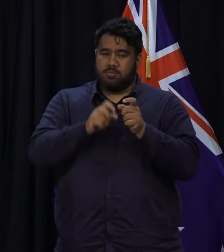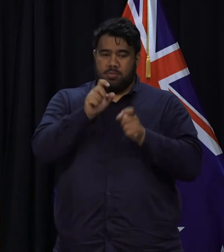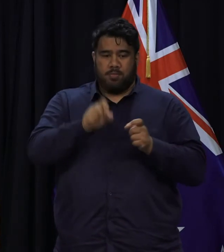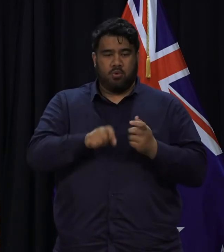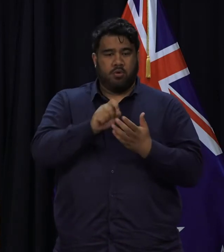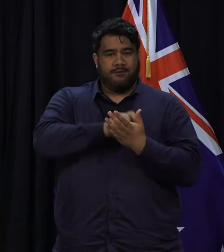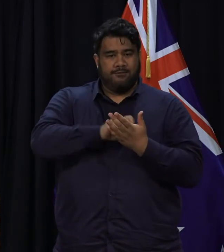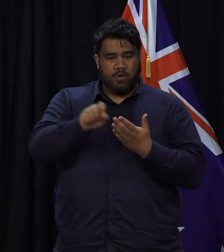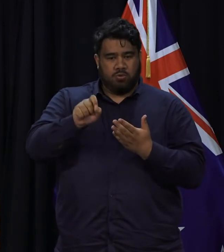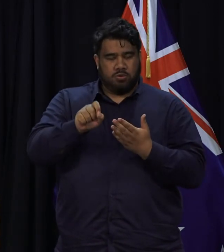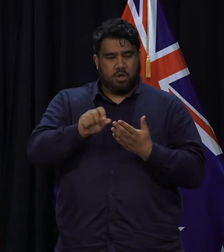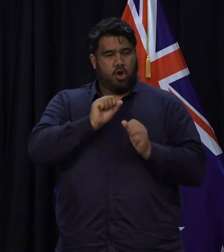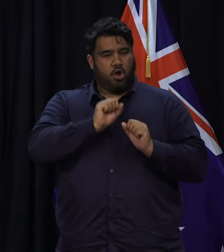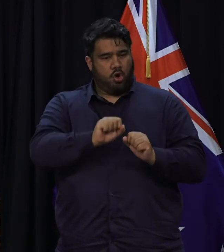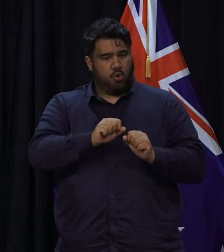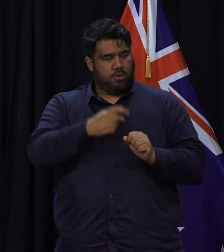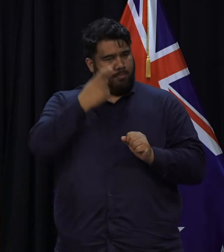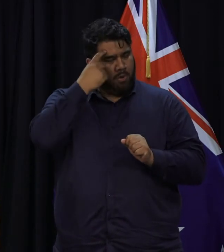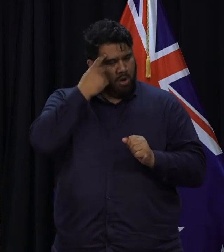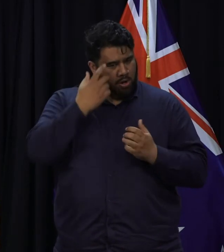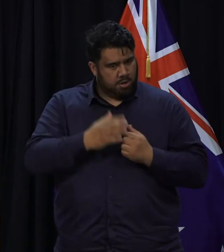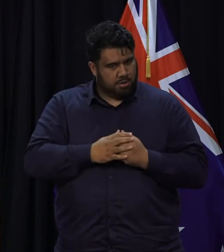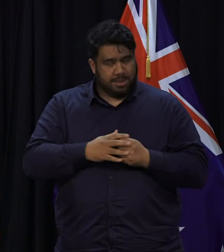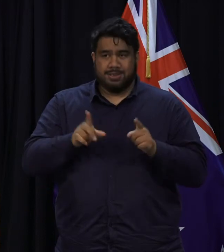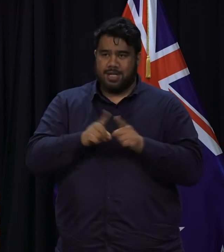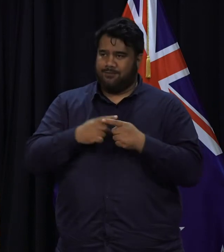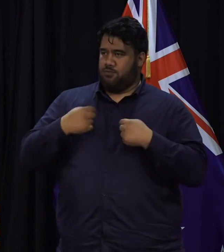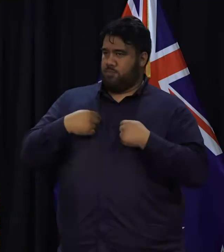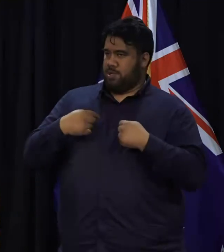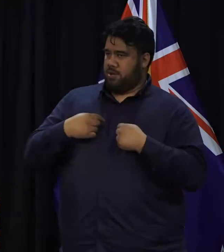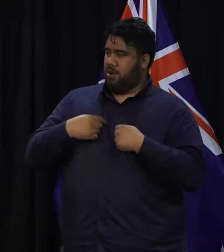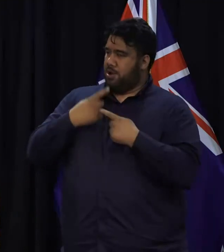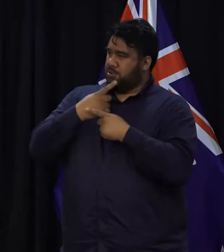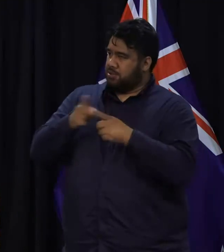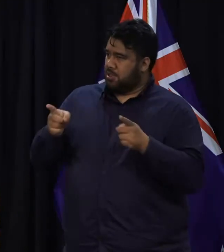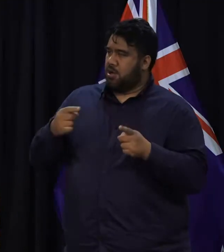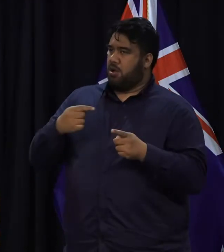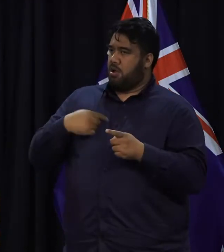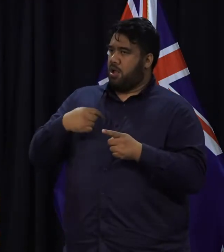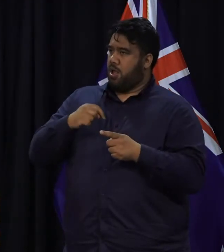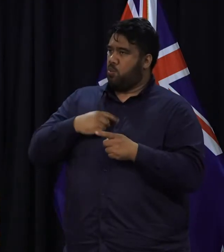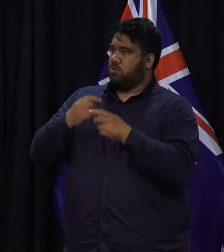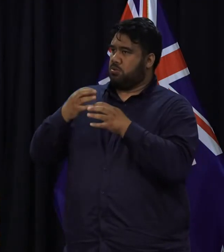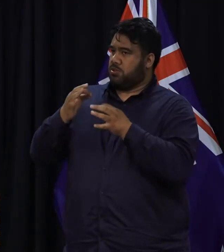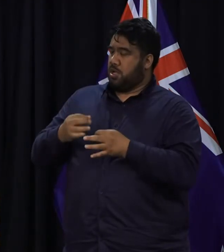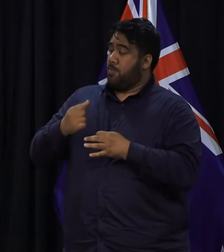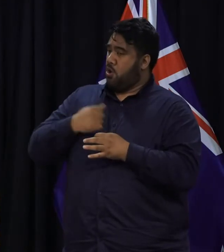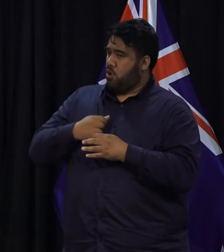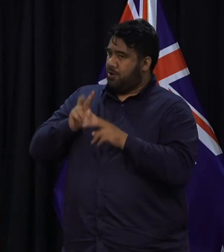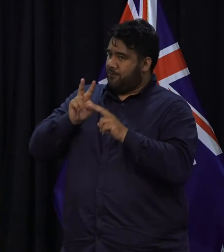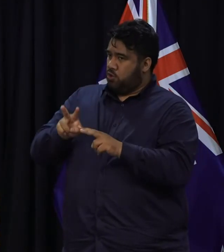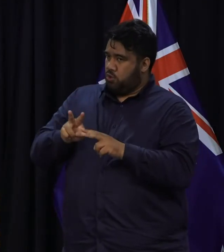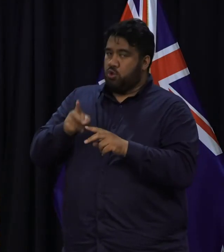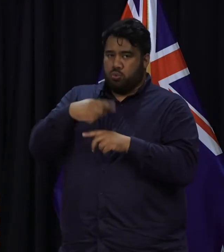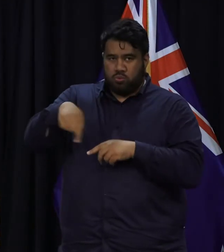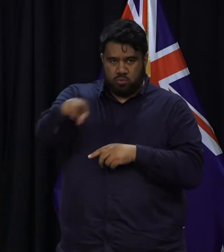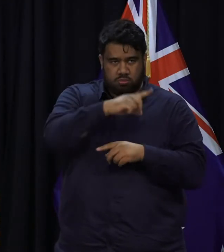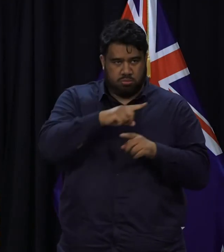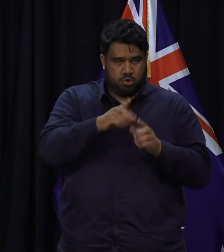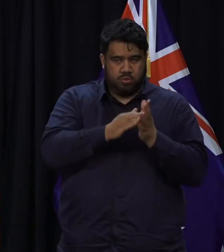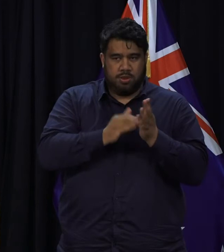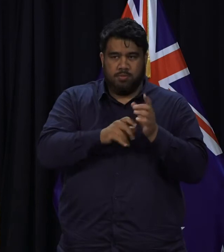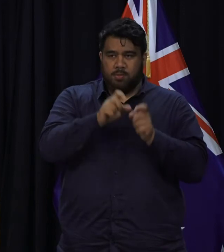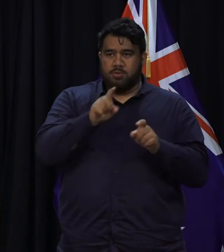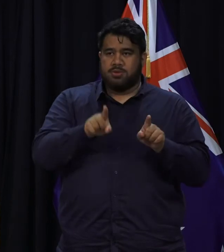that I set out right from the very beginning. That was my intent for New Zealand to decide, and they have. You now have